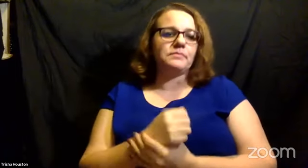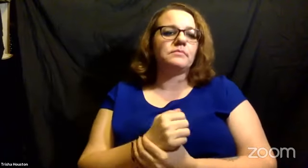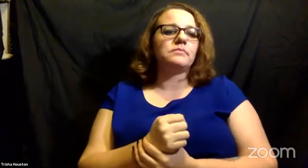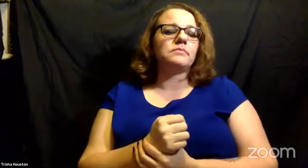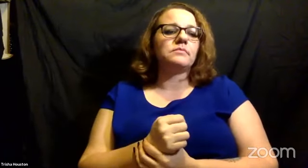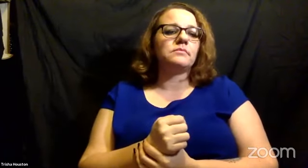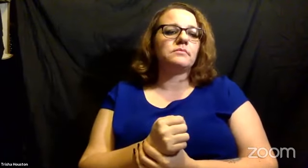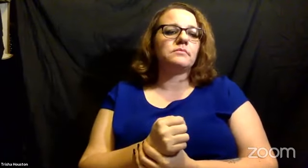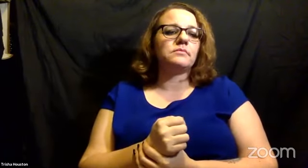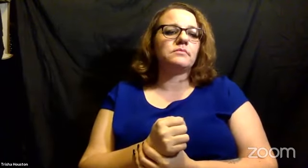And Alex is responding.